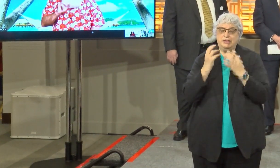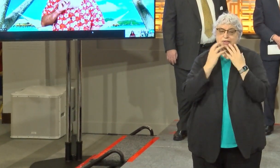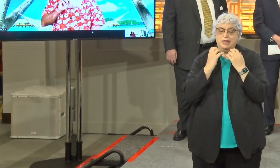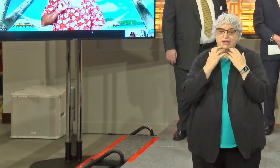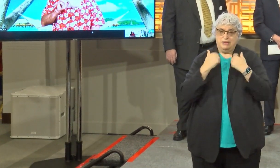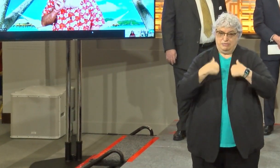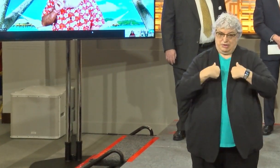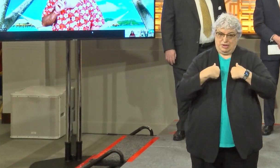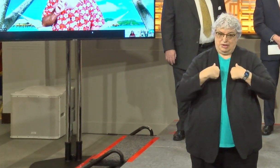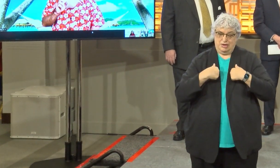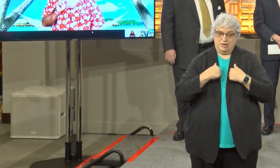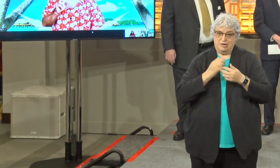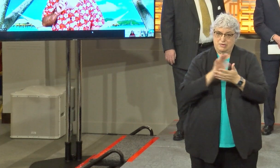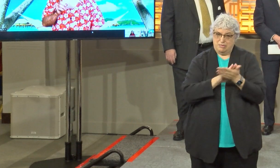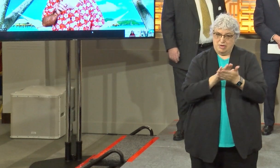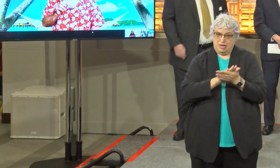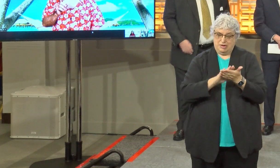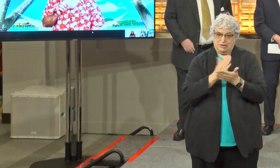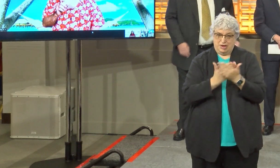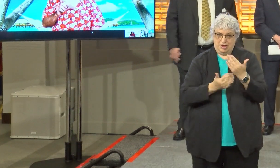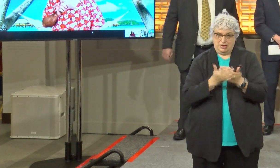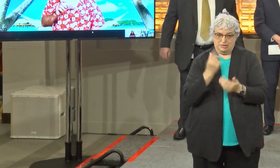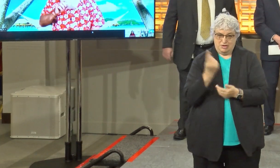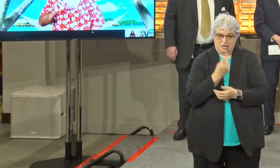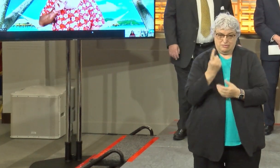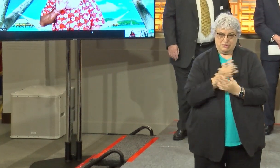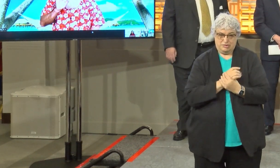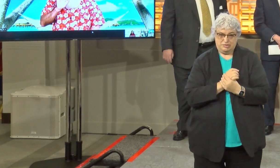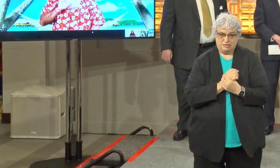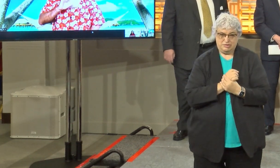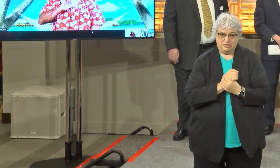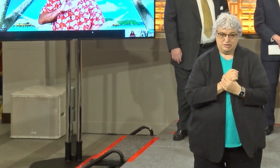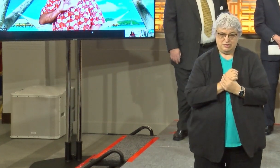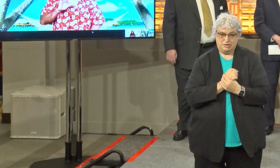by always washing your hands.